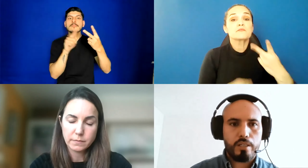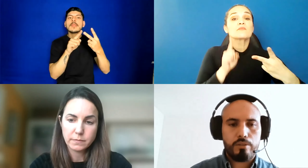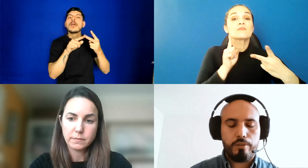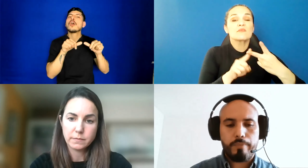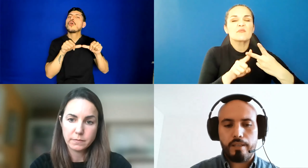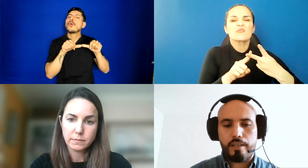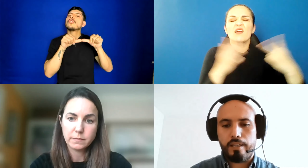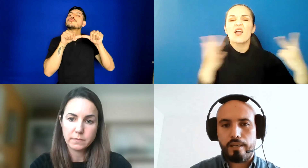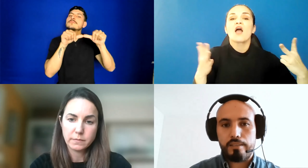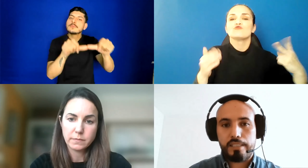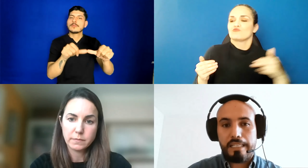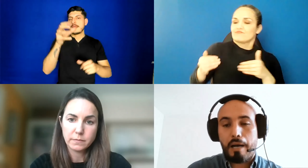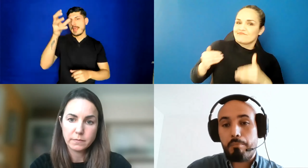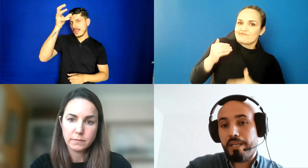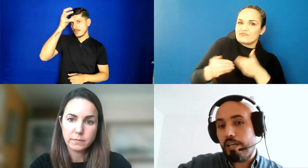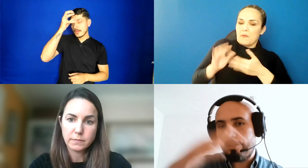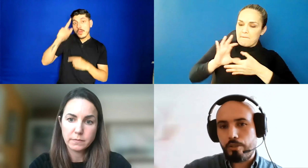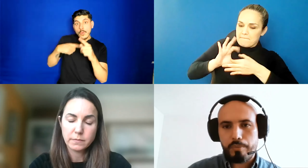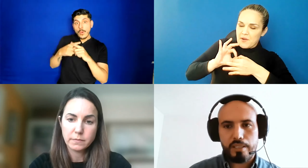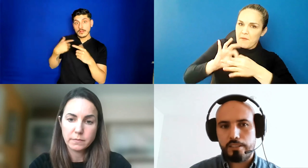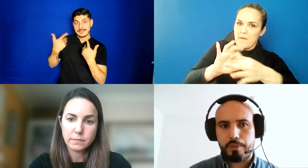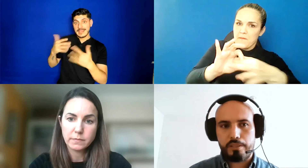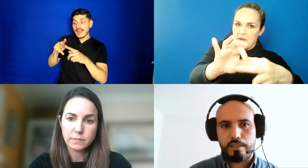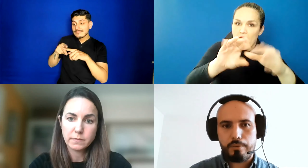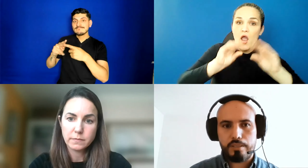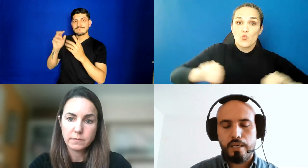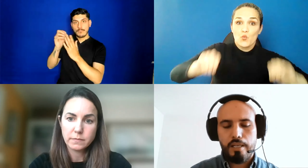allowed them to learn at an earlier age.